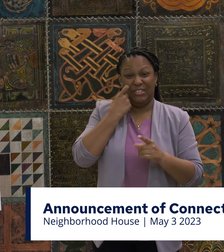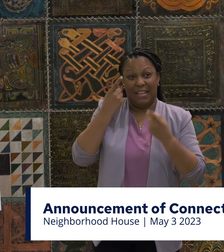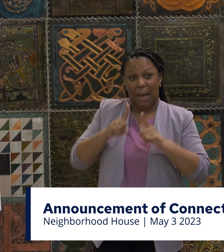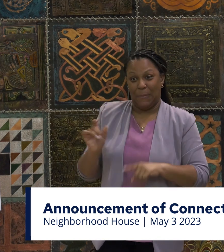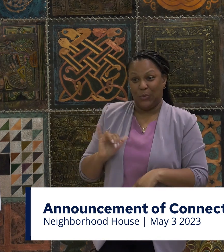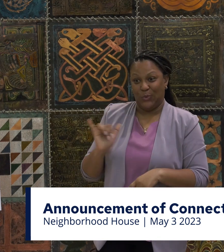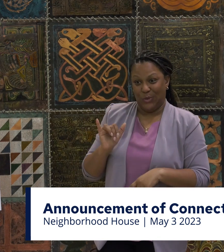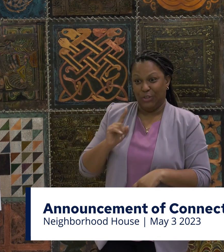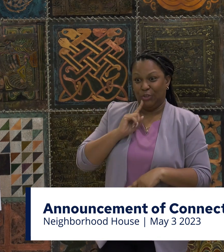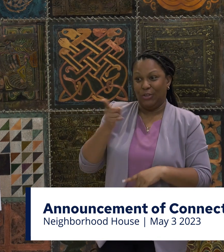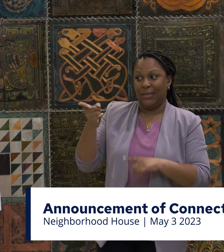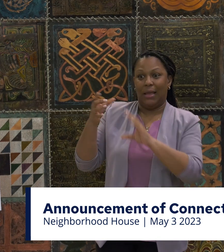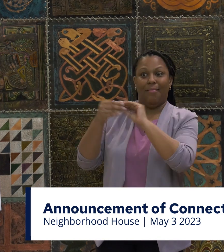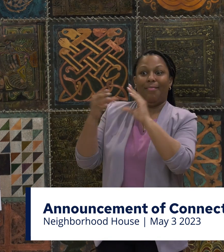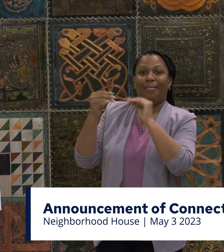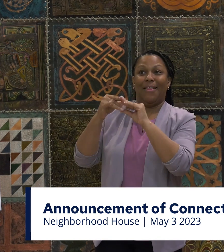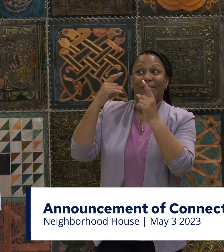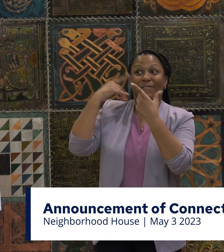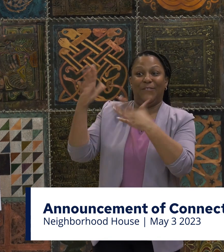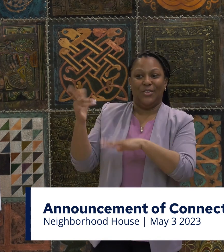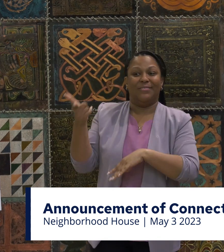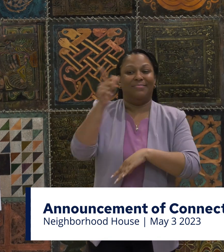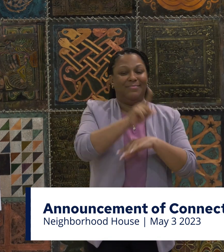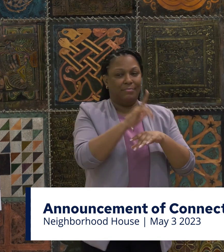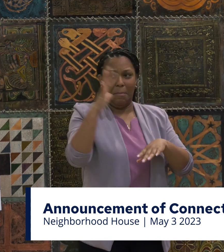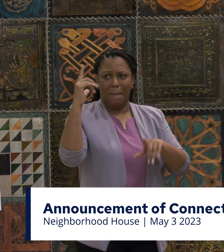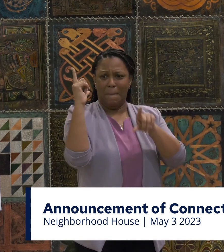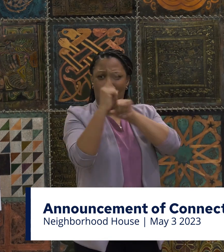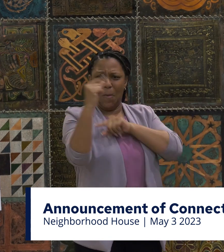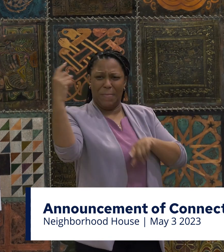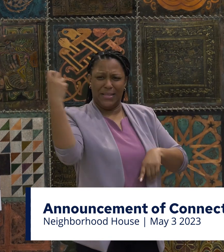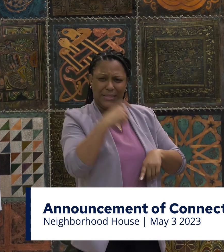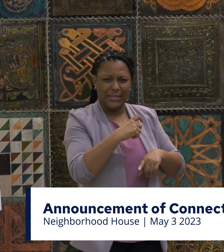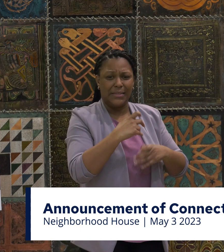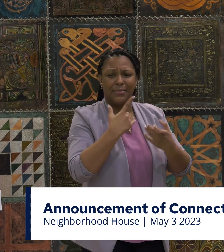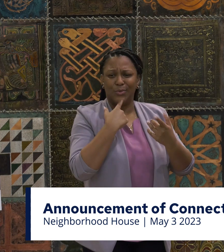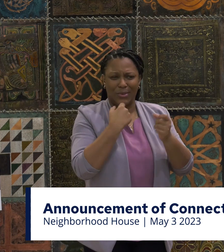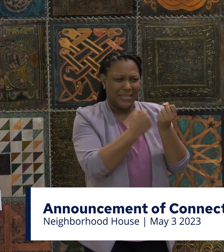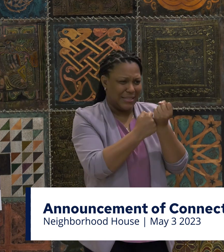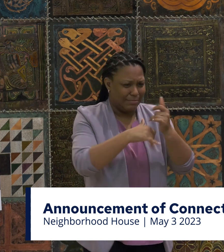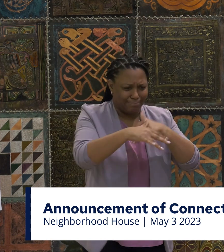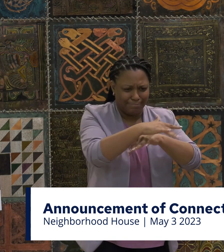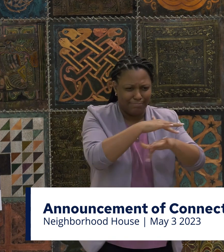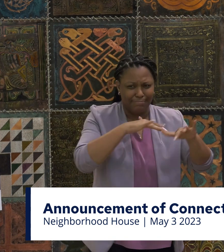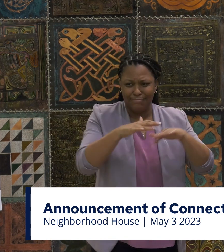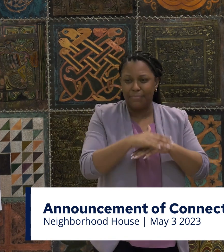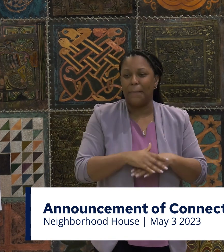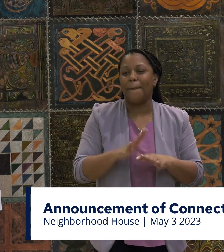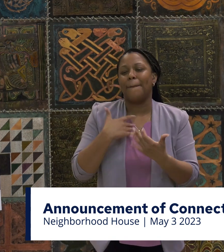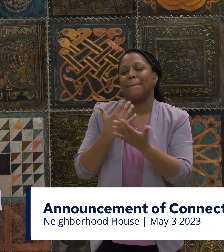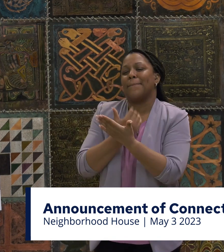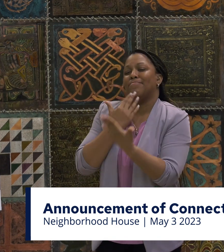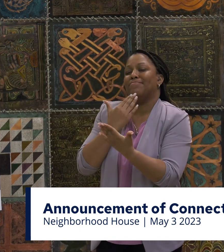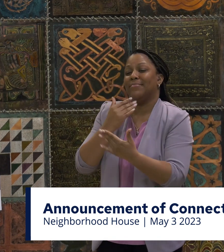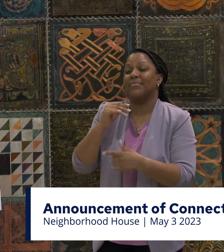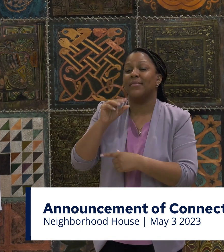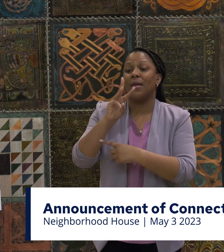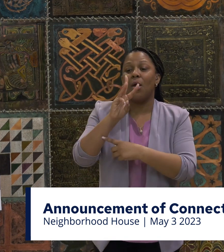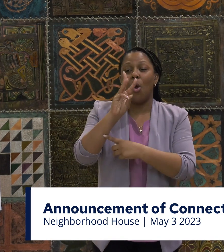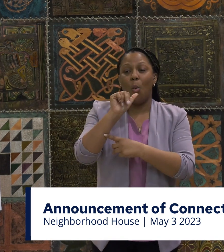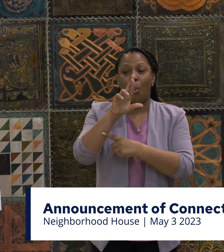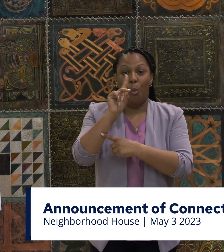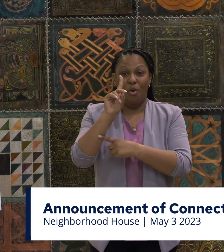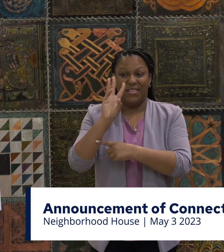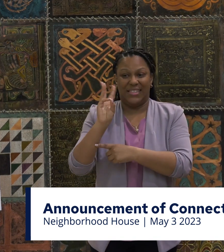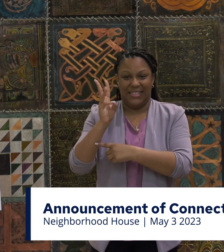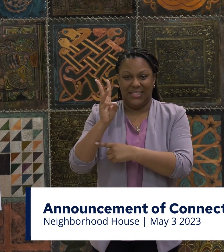off and go do the people's business on our behalf. we thank you and appreciate you. That's Ward 6 city council member, Nelsie Yang.